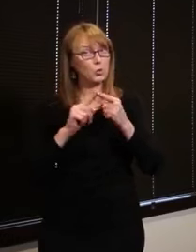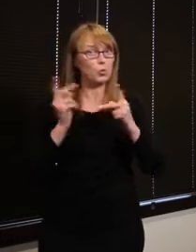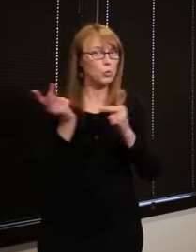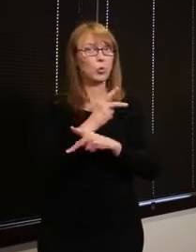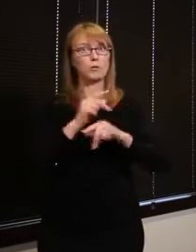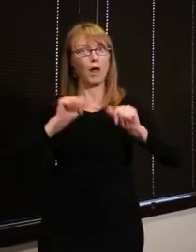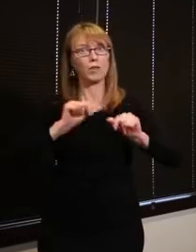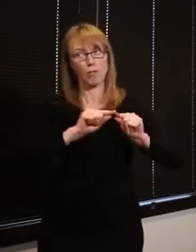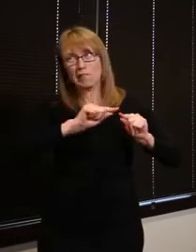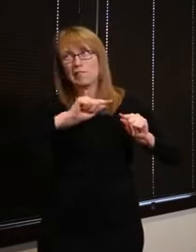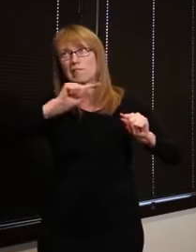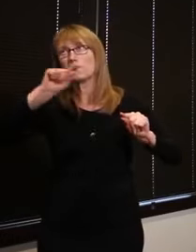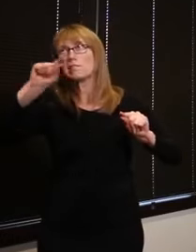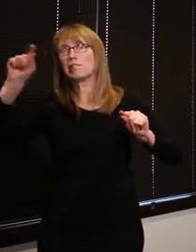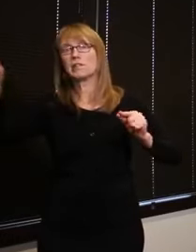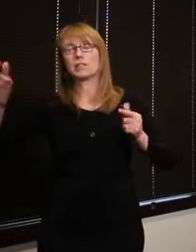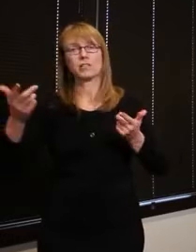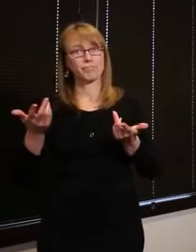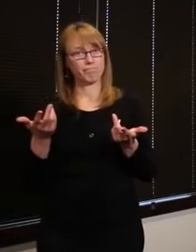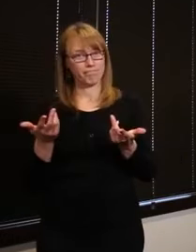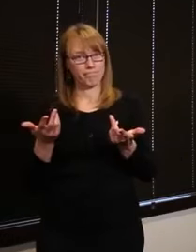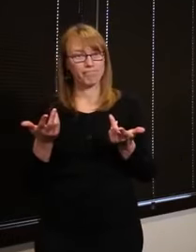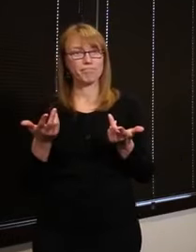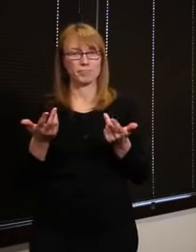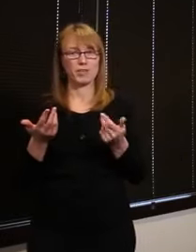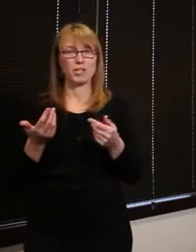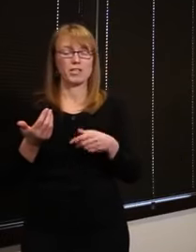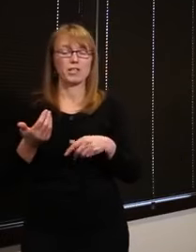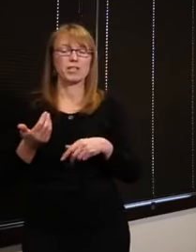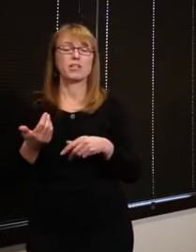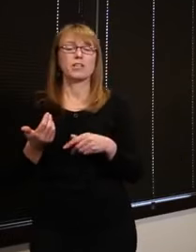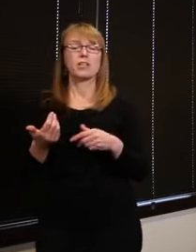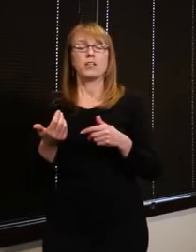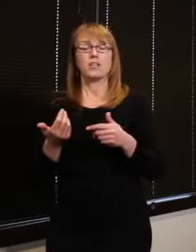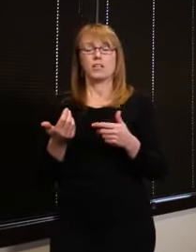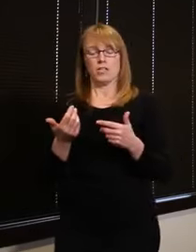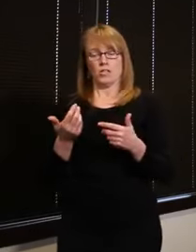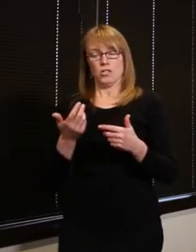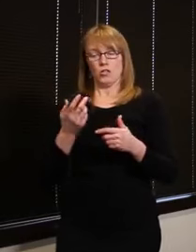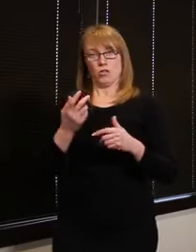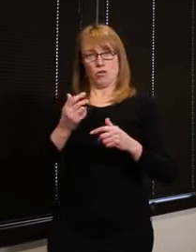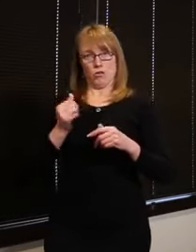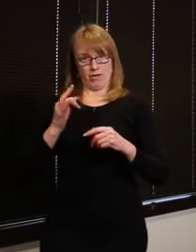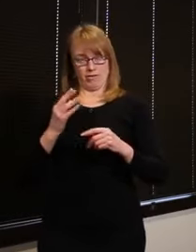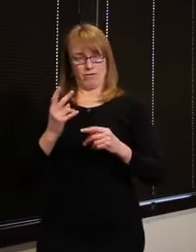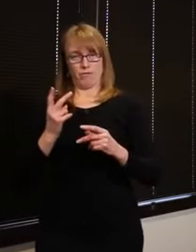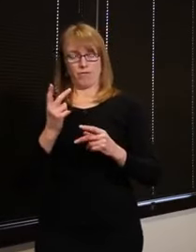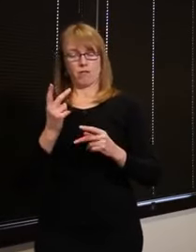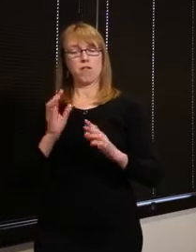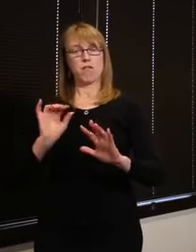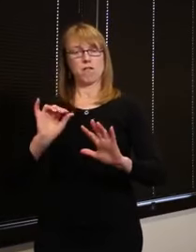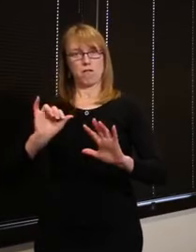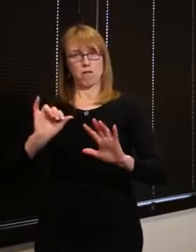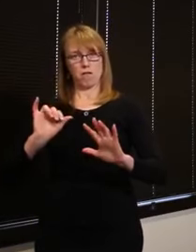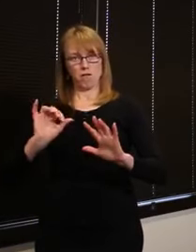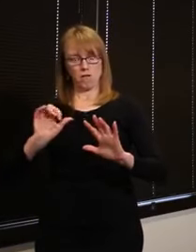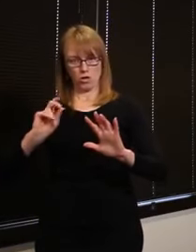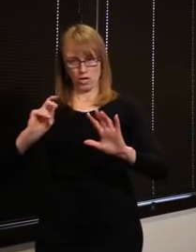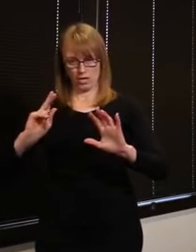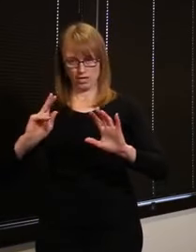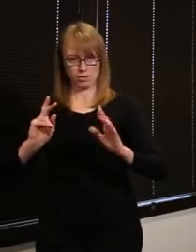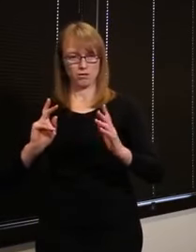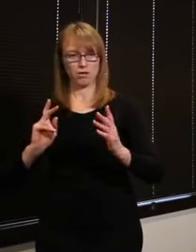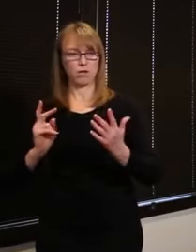into when the spread is occurring. There's a time lag to it. And so if you look back in time to when we started practicing all of the